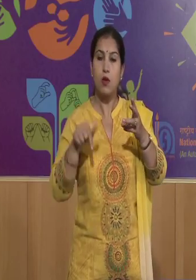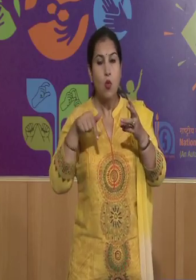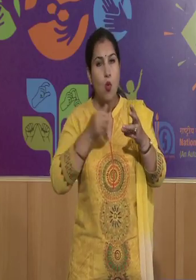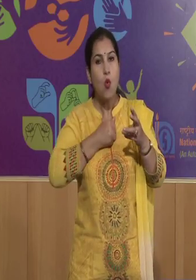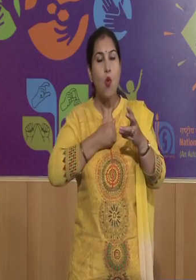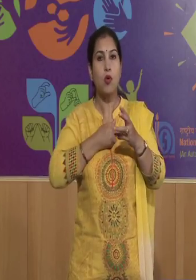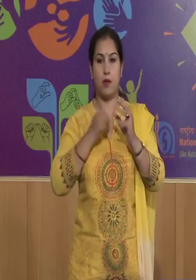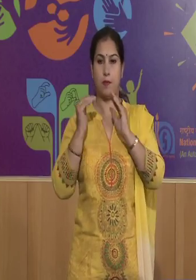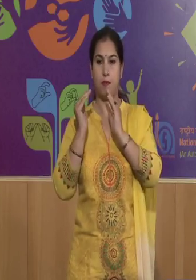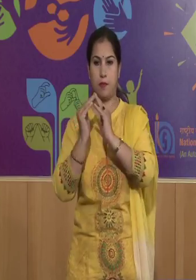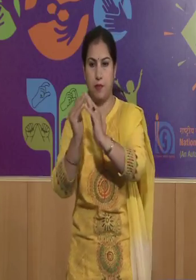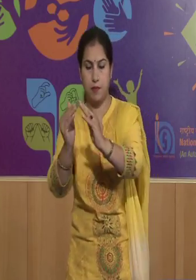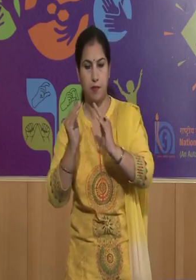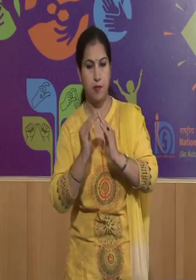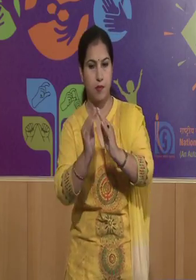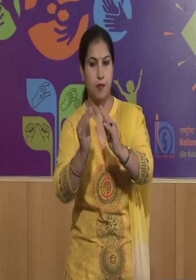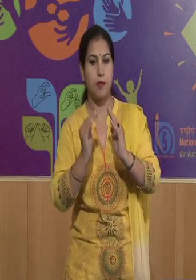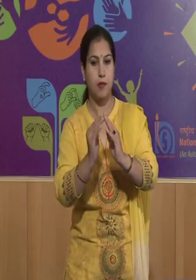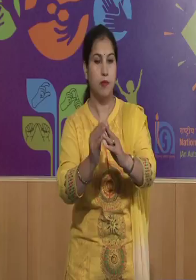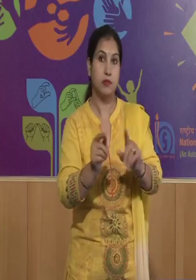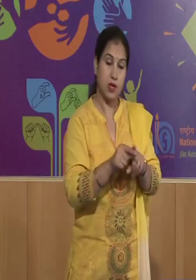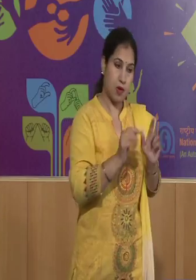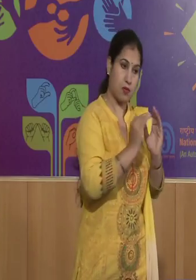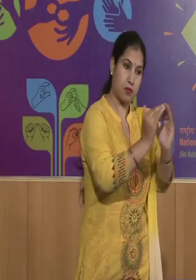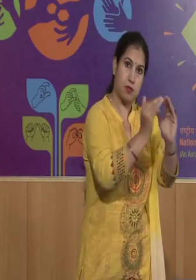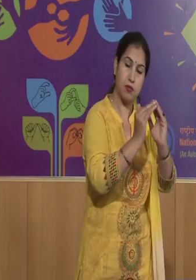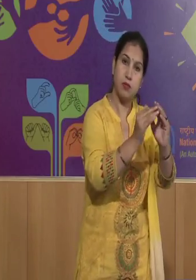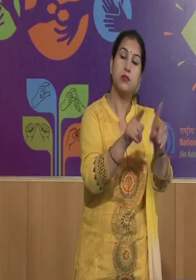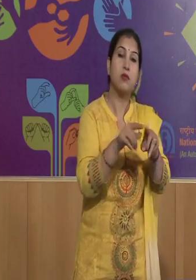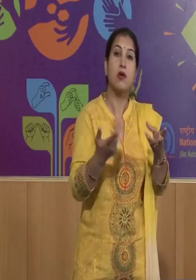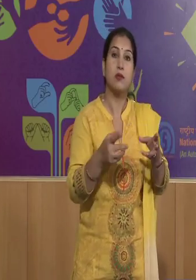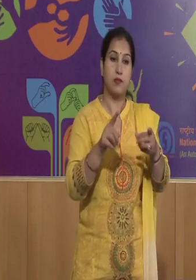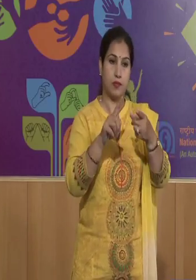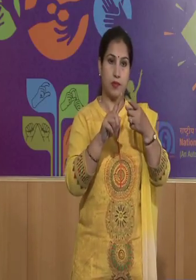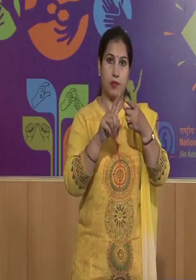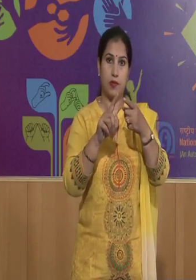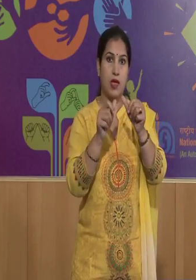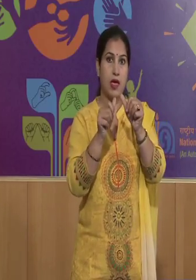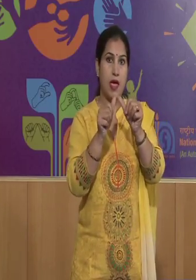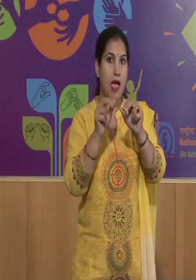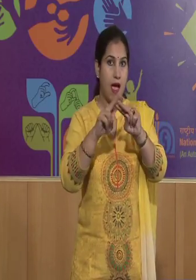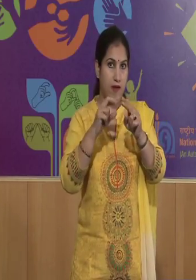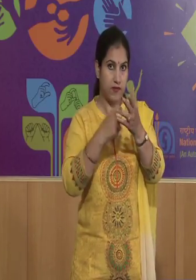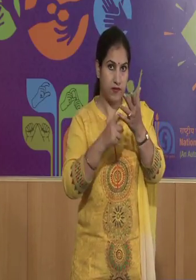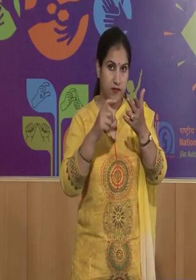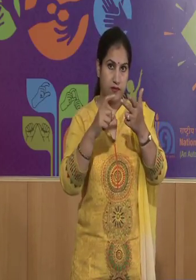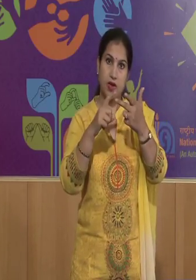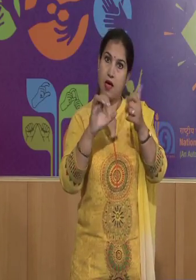found colonies in Asia, Africa, South America.